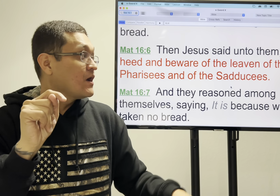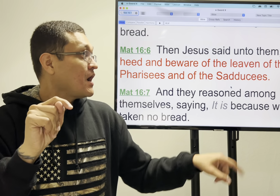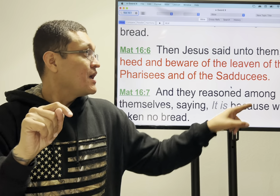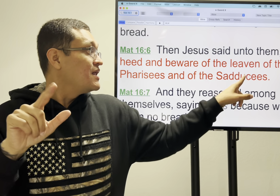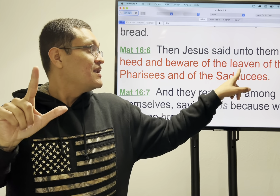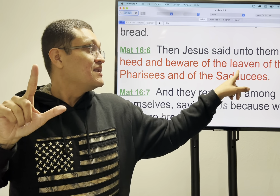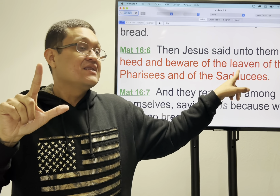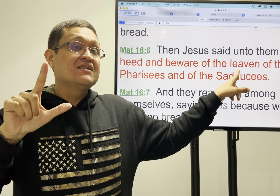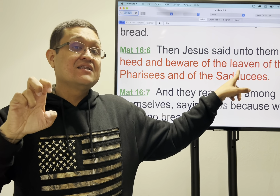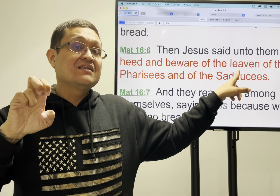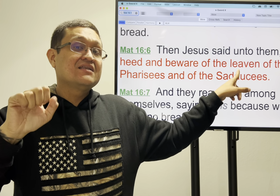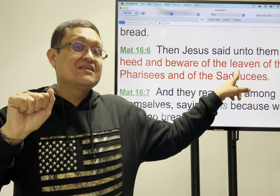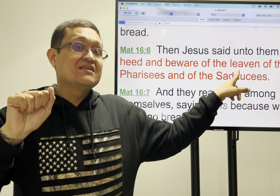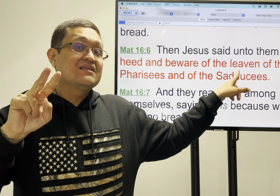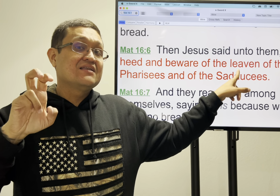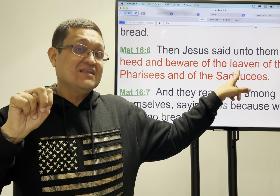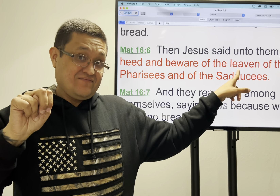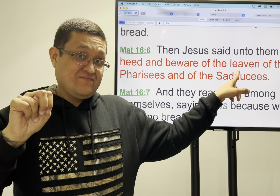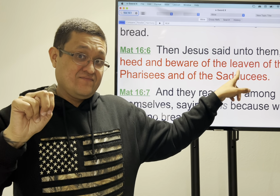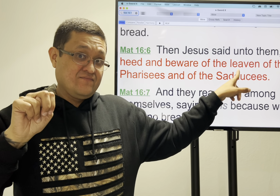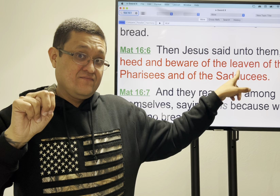It said, take heed and beware of the leaven